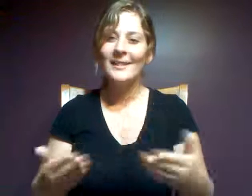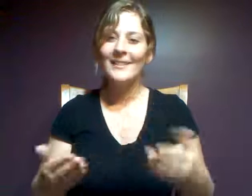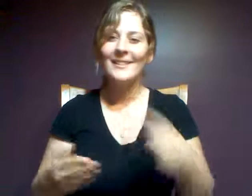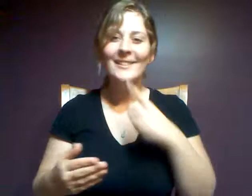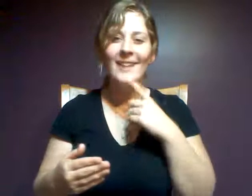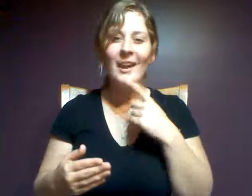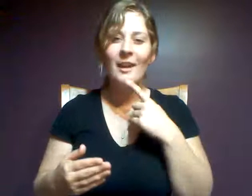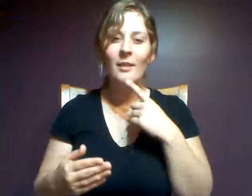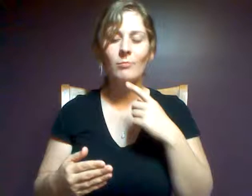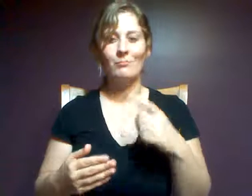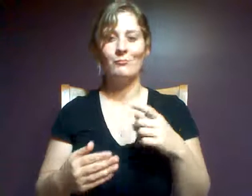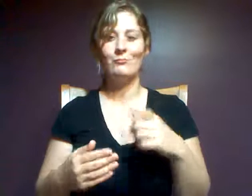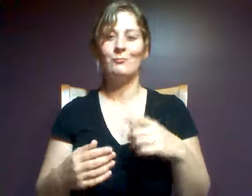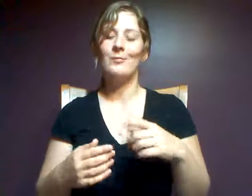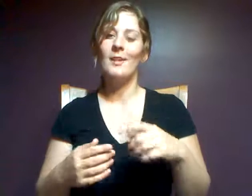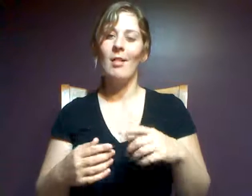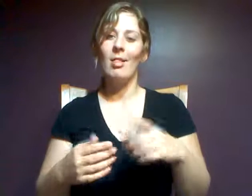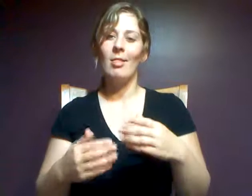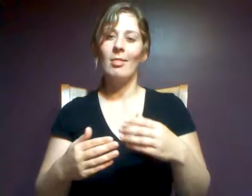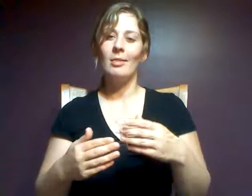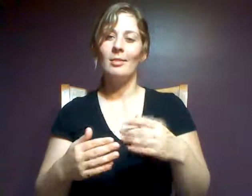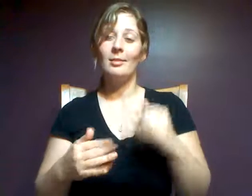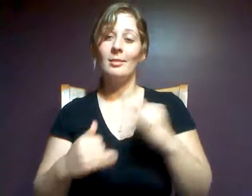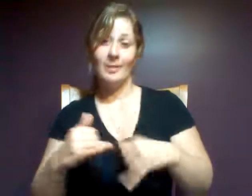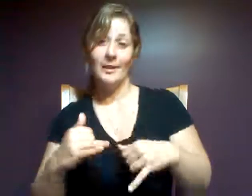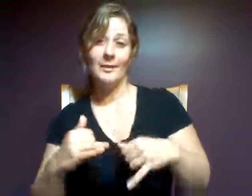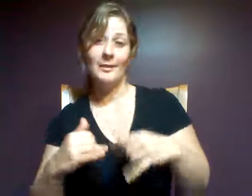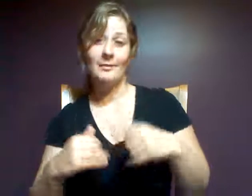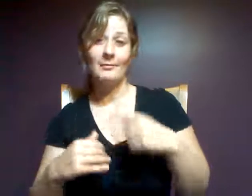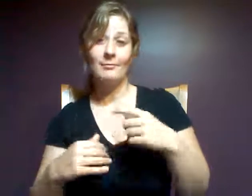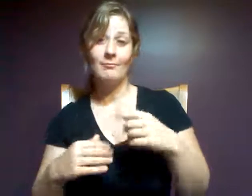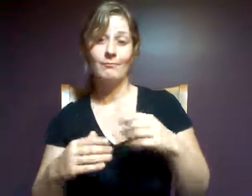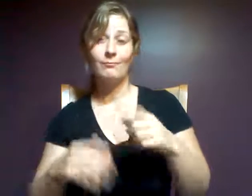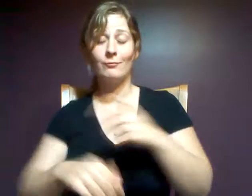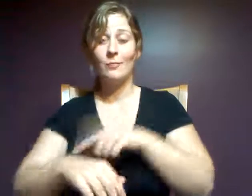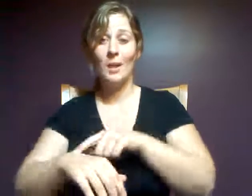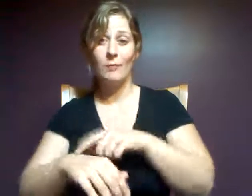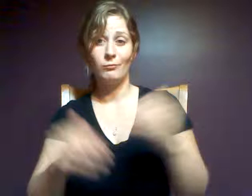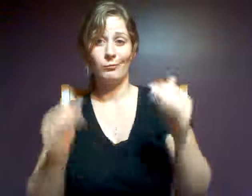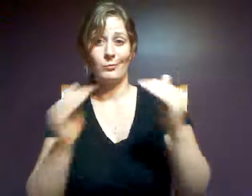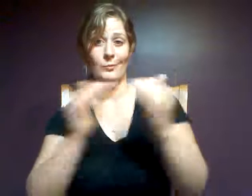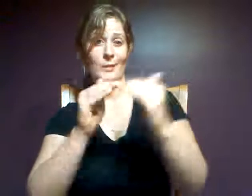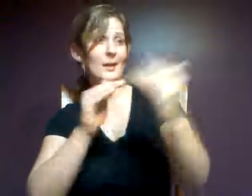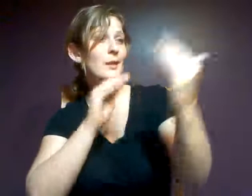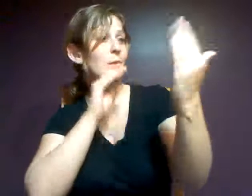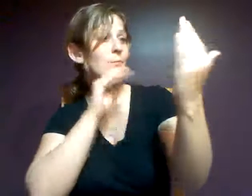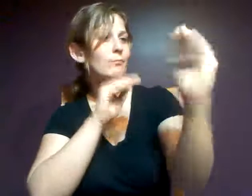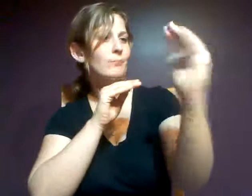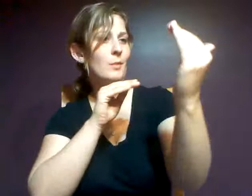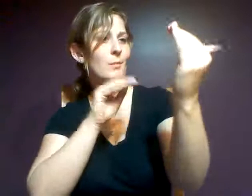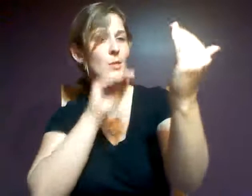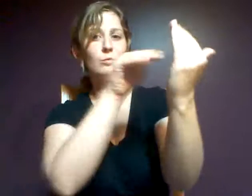Ultimately, we need to work together as communities, as governments, and as businesses to really change this culture of